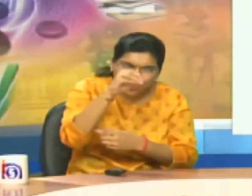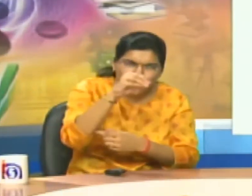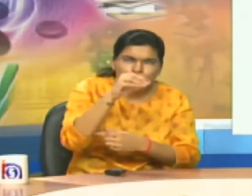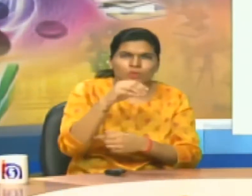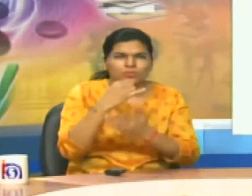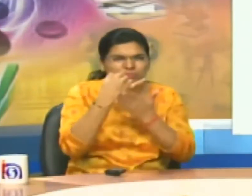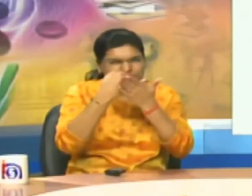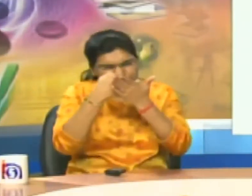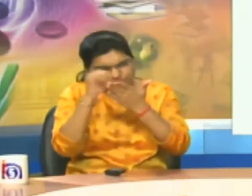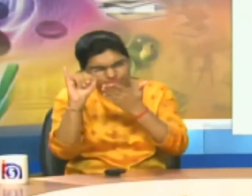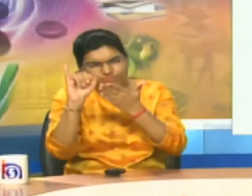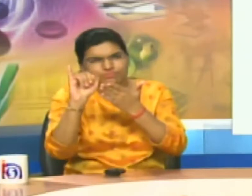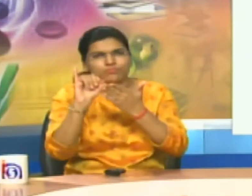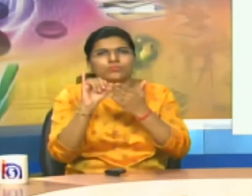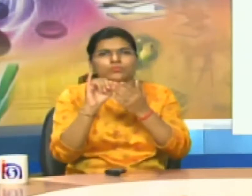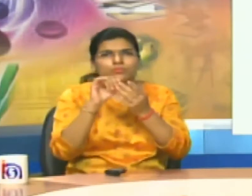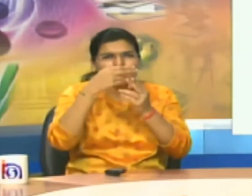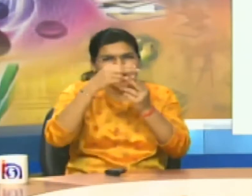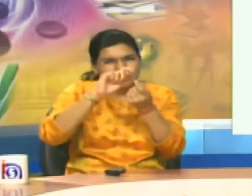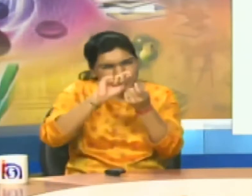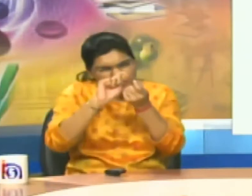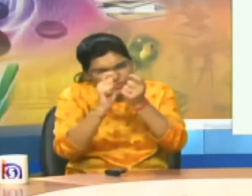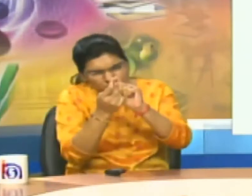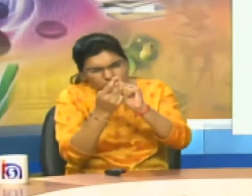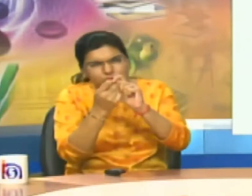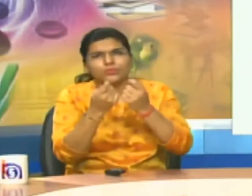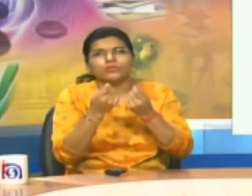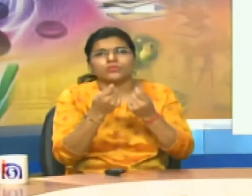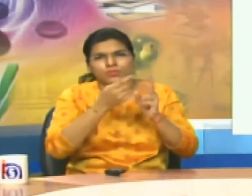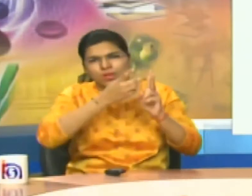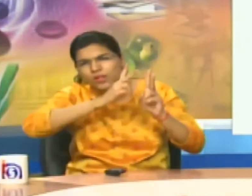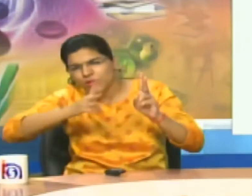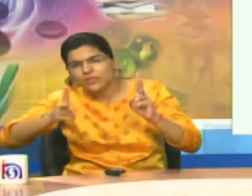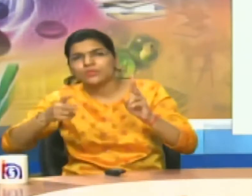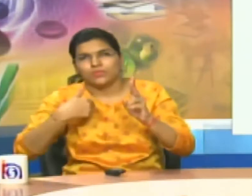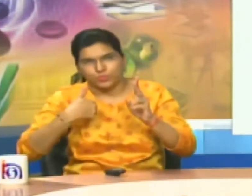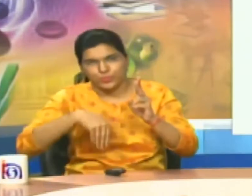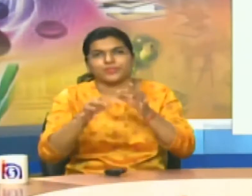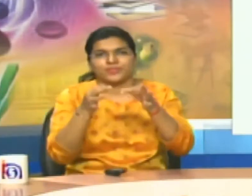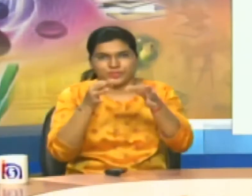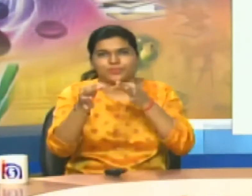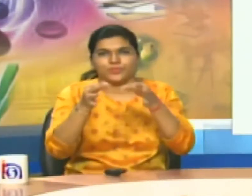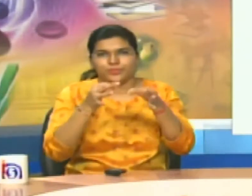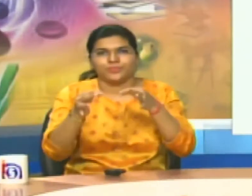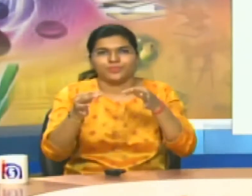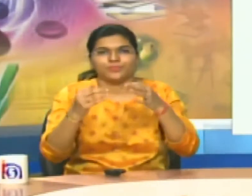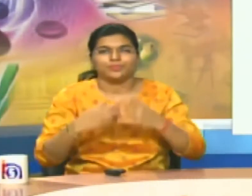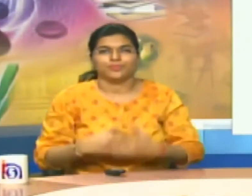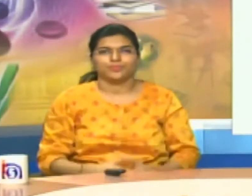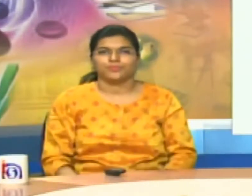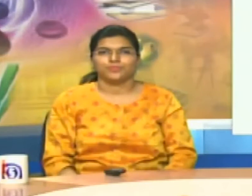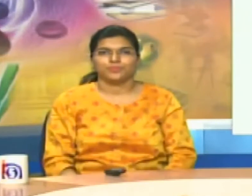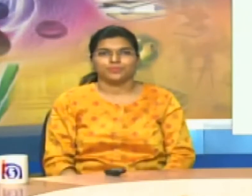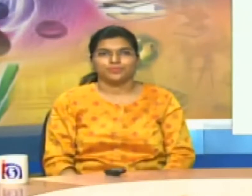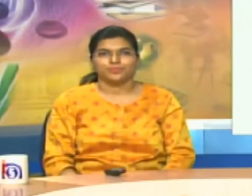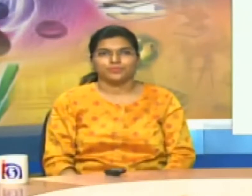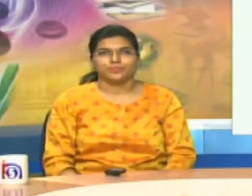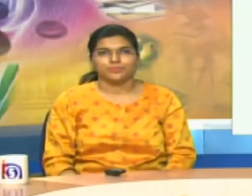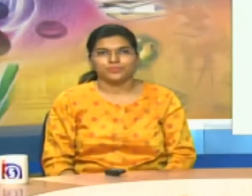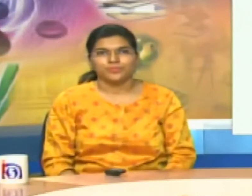Then you can also enter or delete some data in the worksheet, that will also be